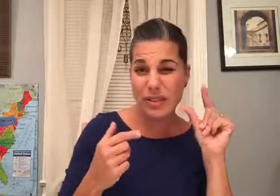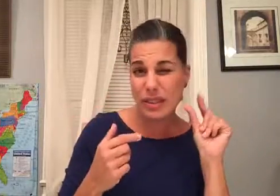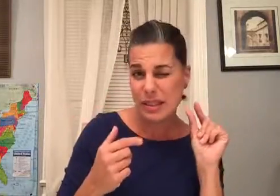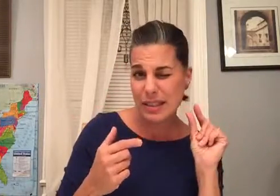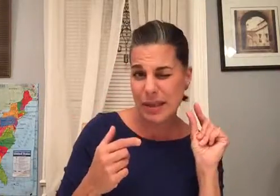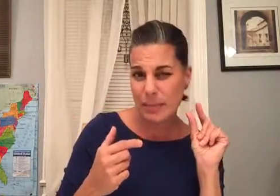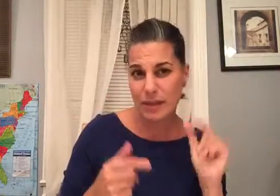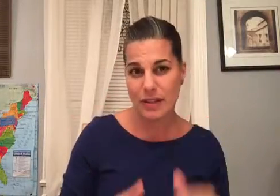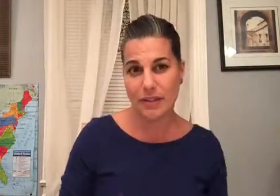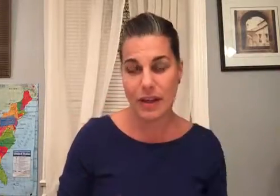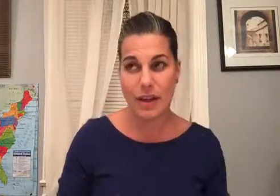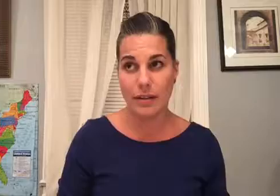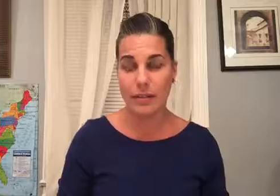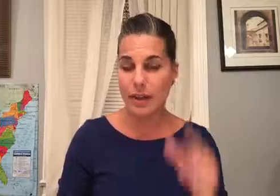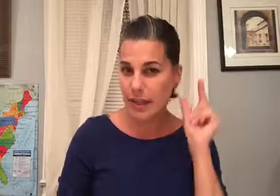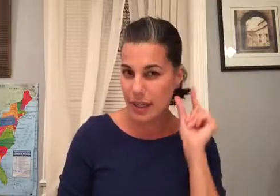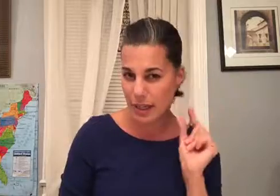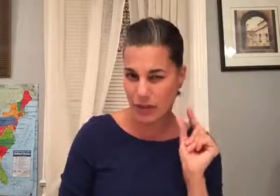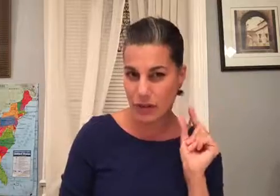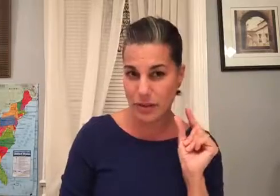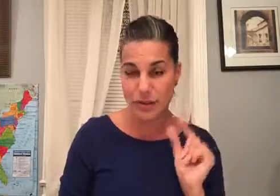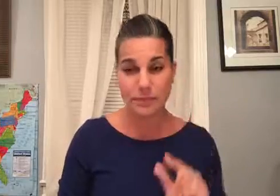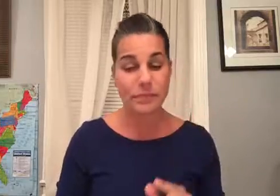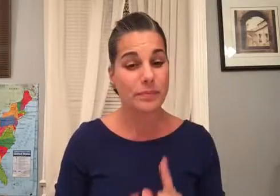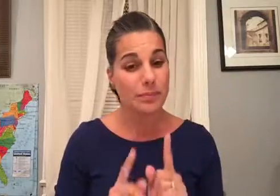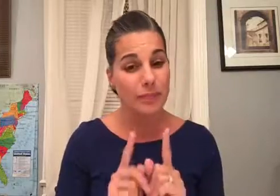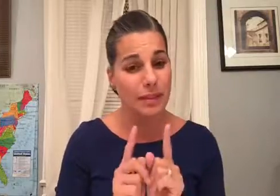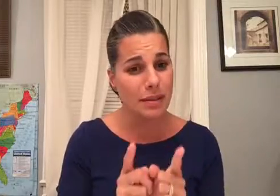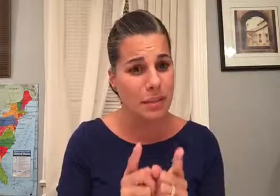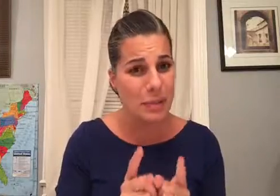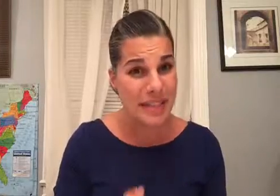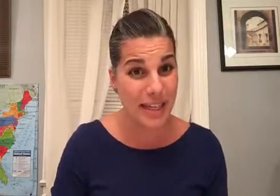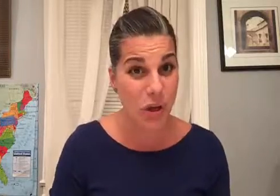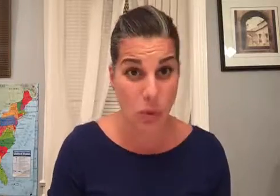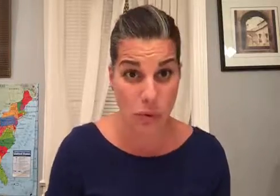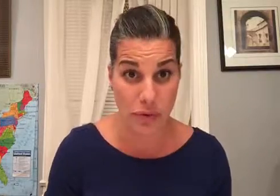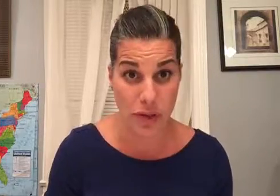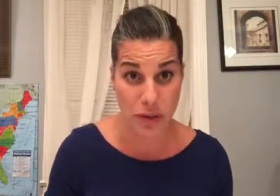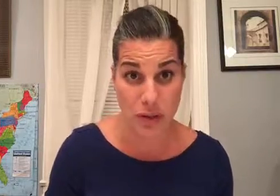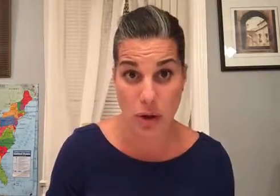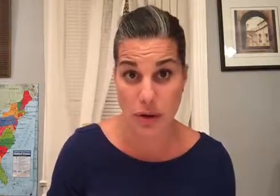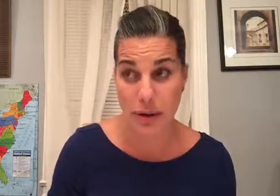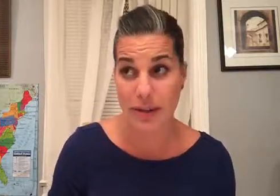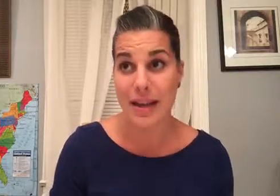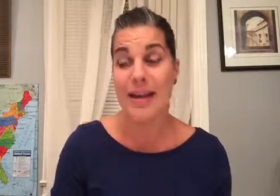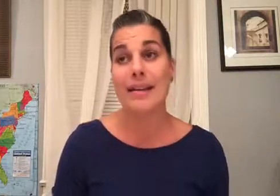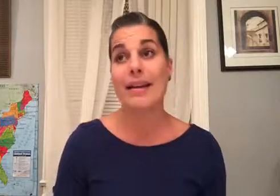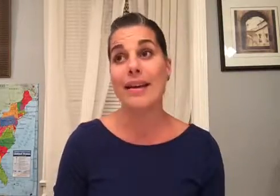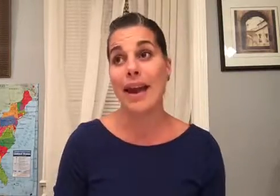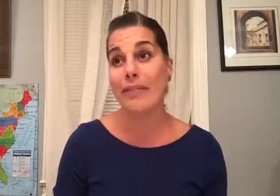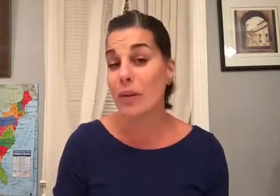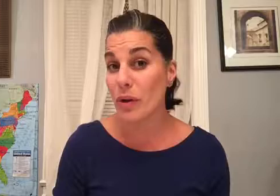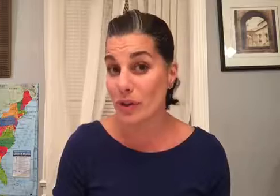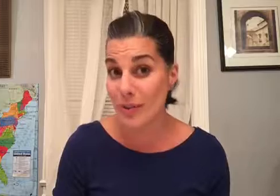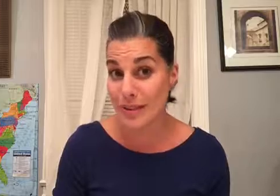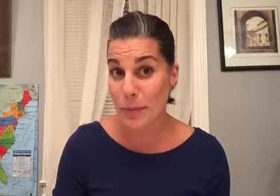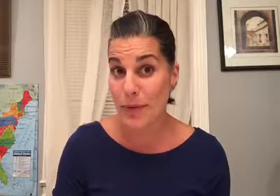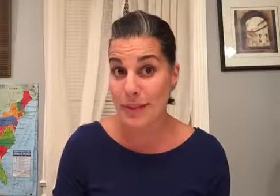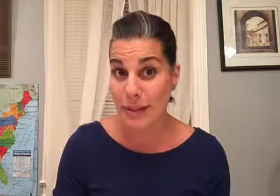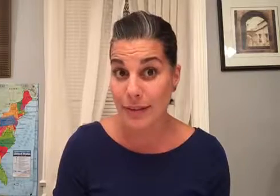just a slight bit of hearing loss. Something we didn't go over that I want to talk to you about is not everyone uses American Sign